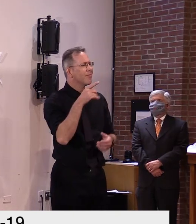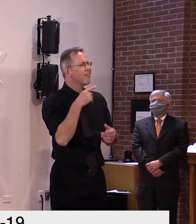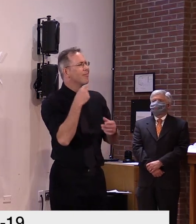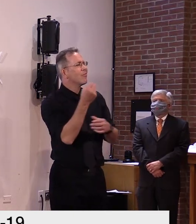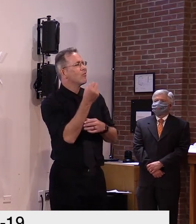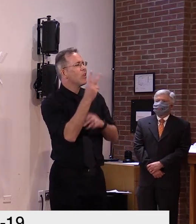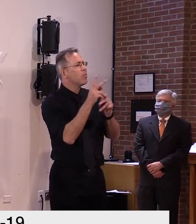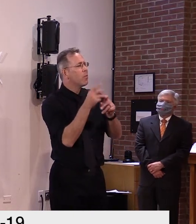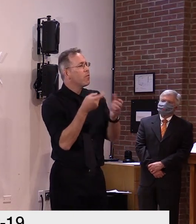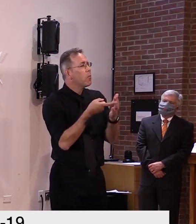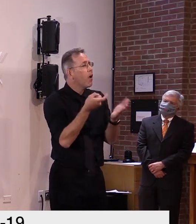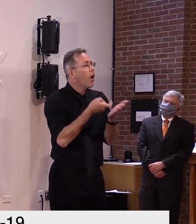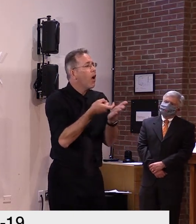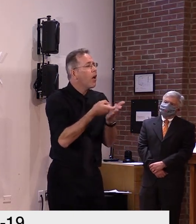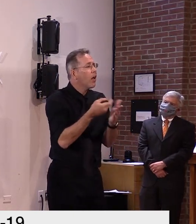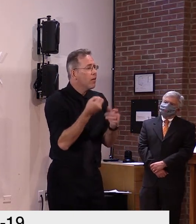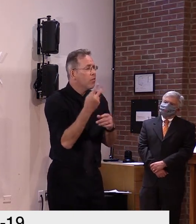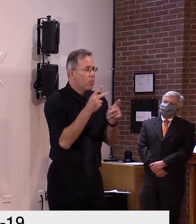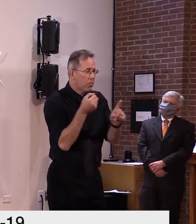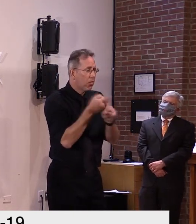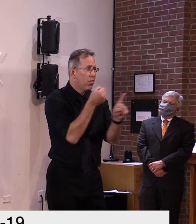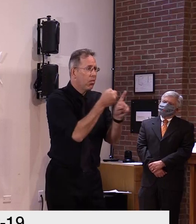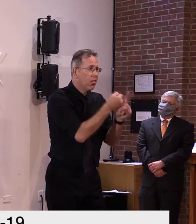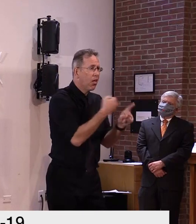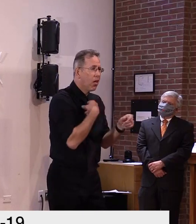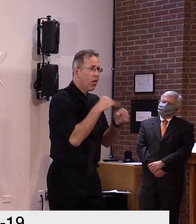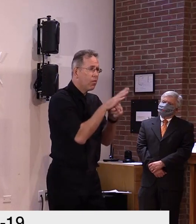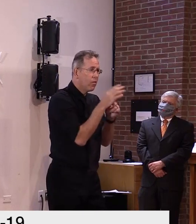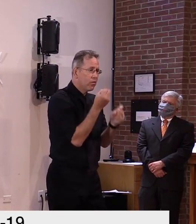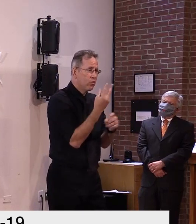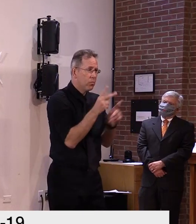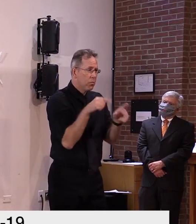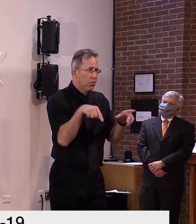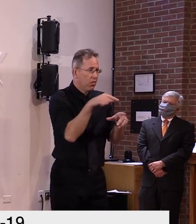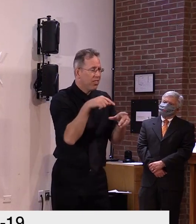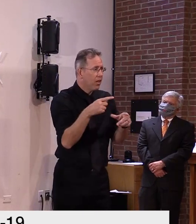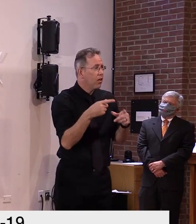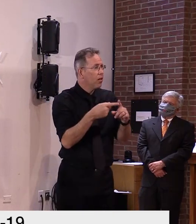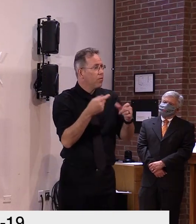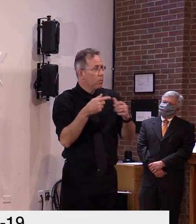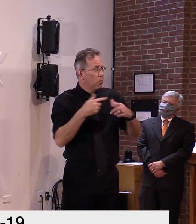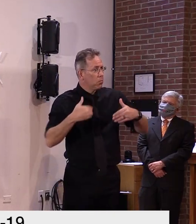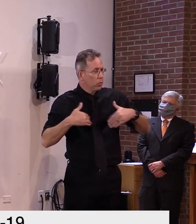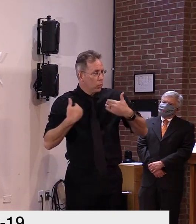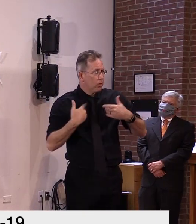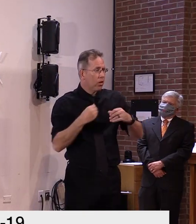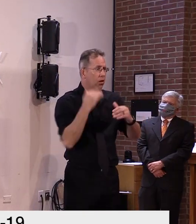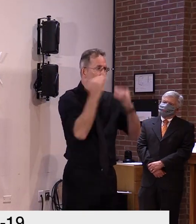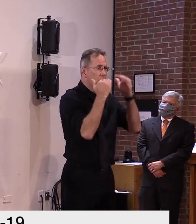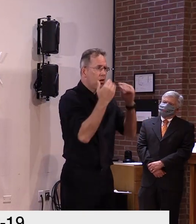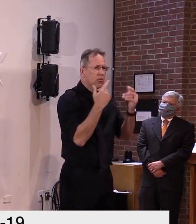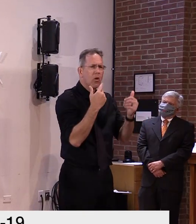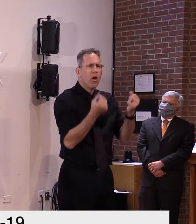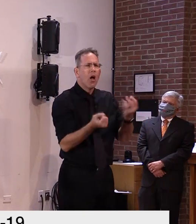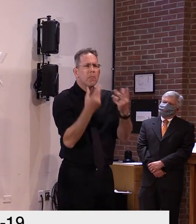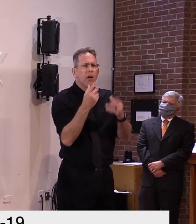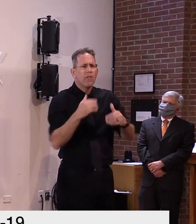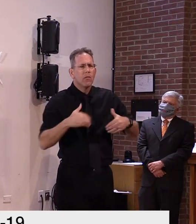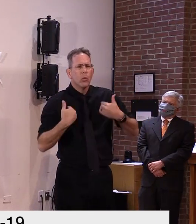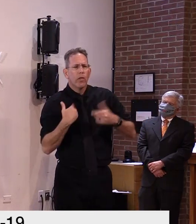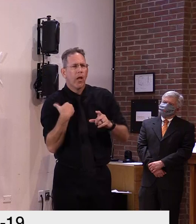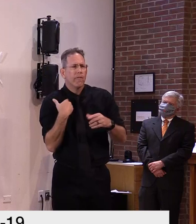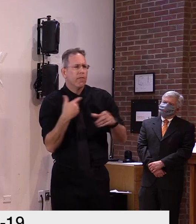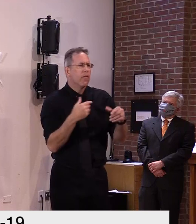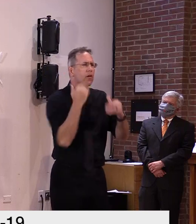Yeah, so right now there's about twice as many adults as youth. I'm not sure about the breakdown of teams at this